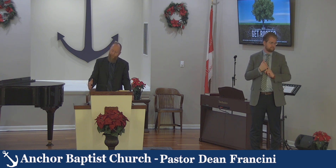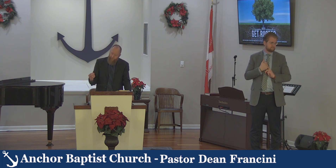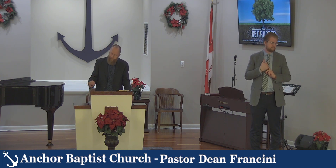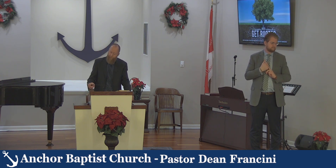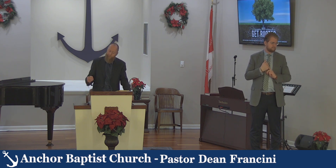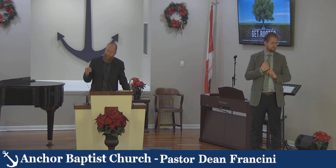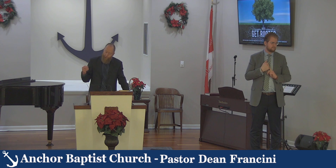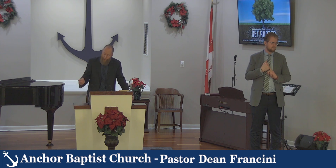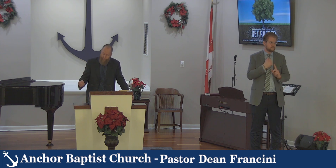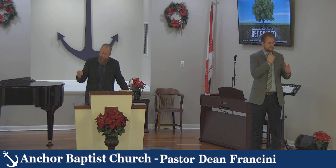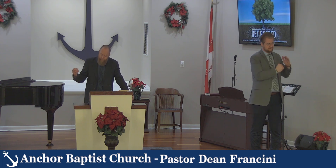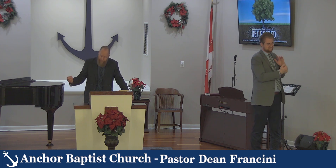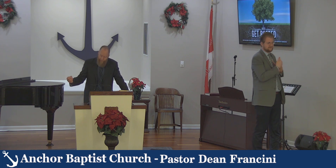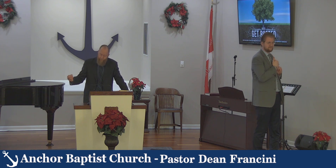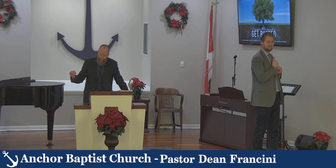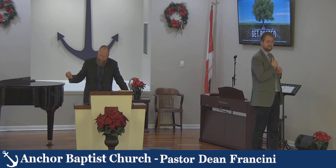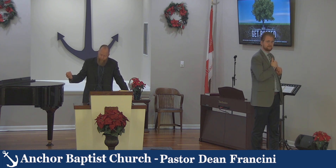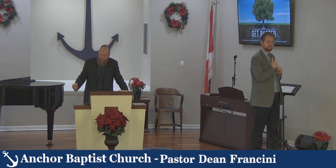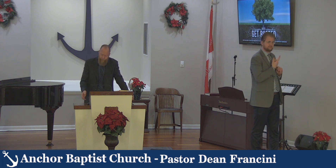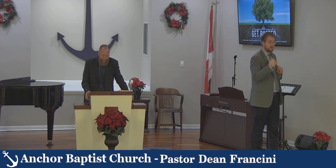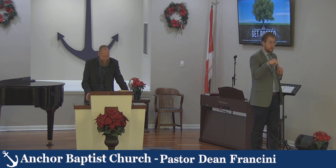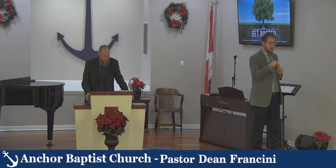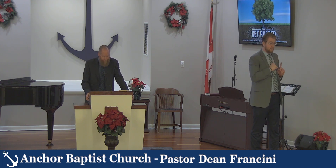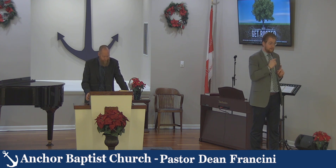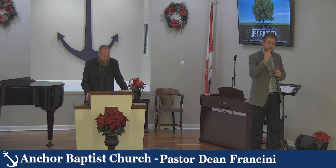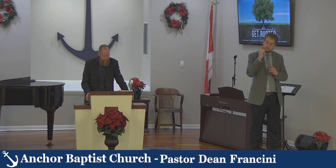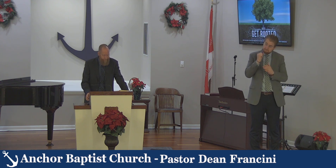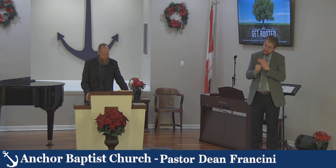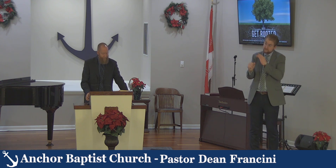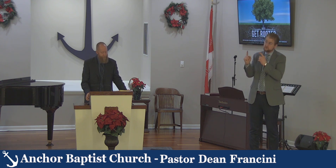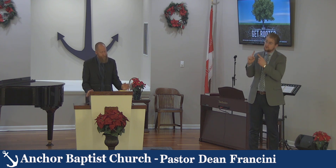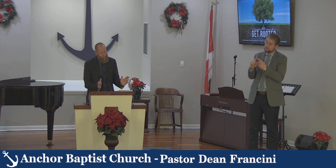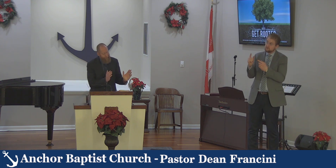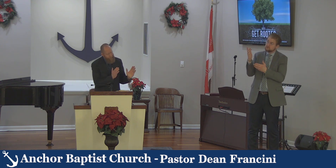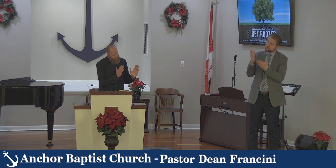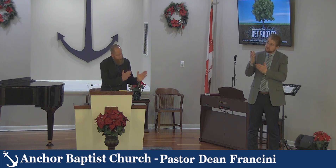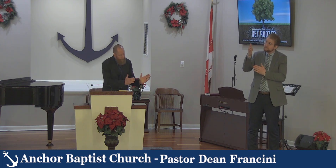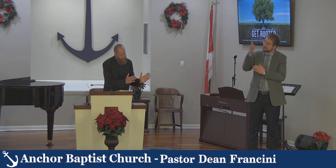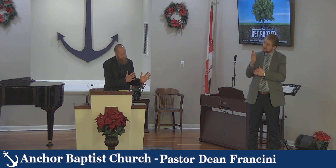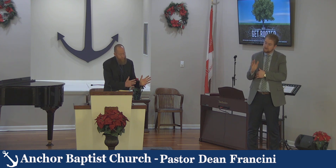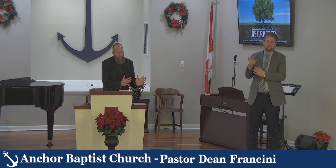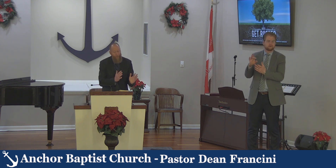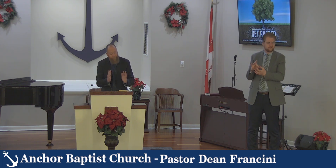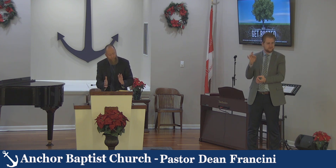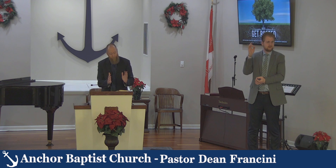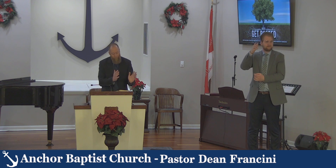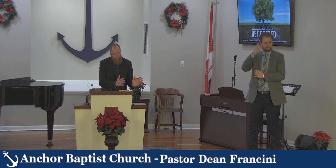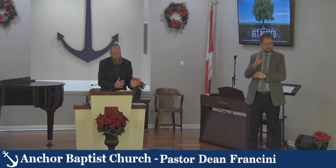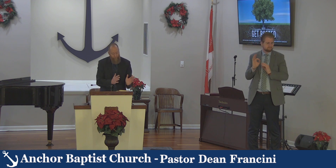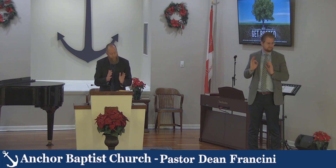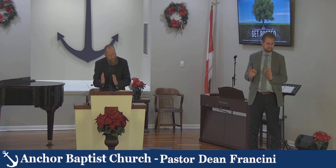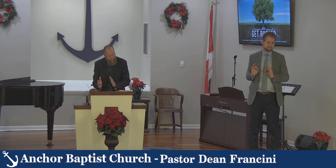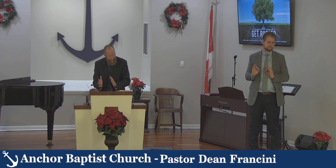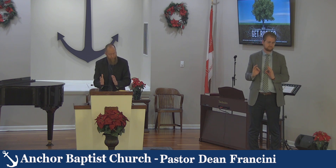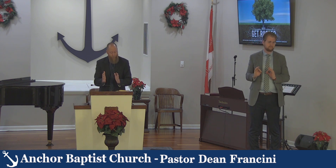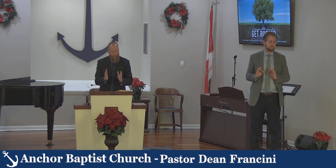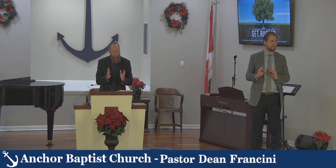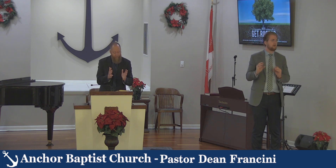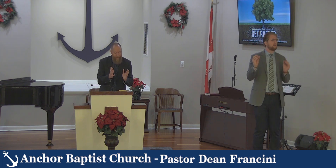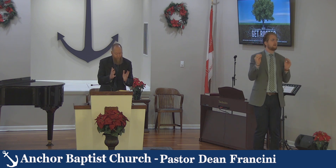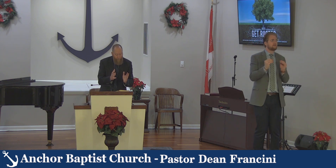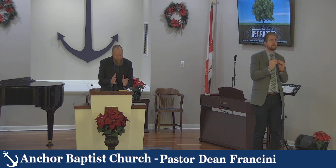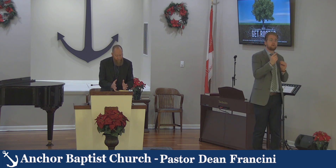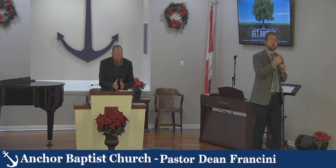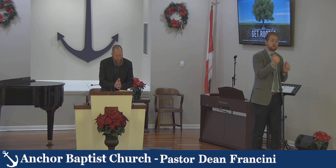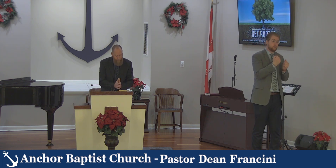When we're yielded to being a servant of God, we're yielded to the Holy Spirit of God. I just said moments ago, the more you love Him, the more you'll want to be with Him. Look